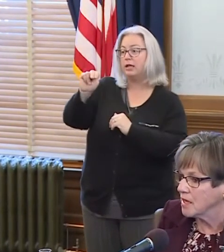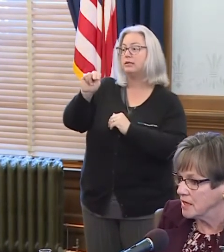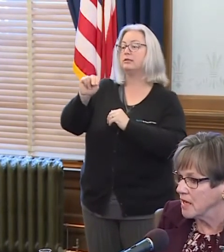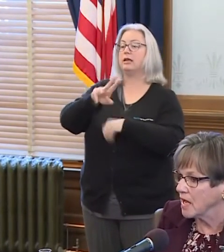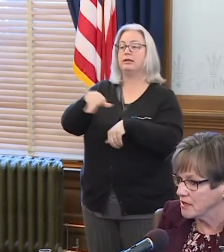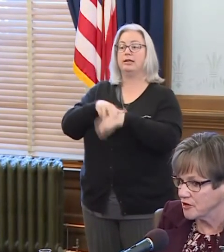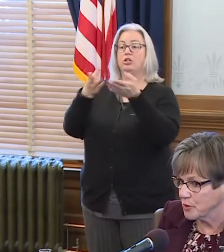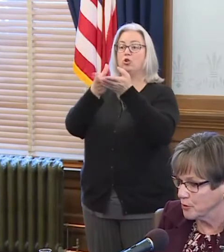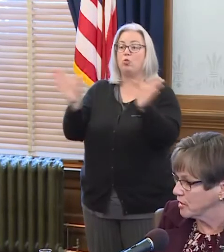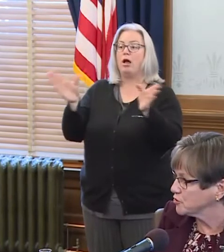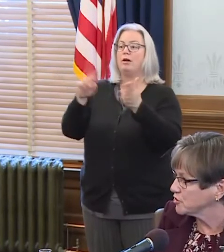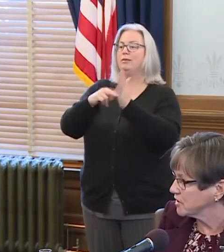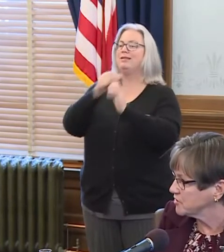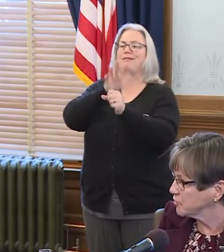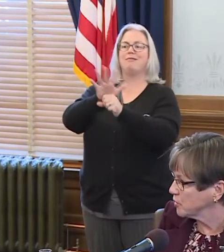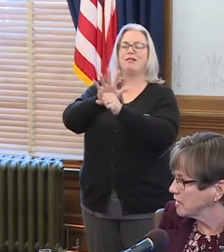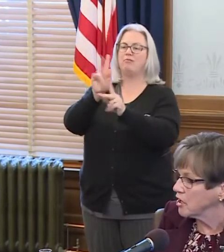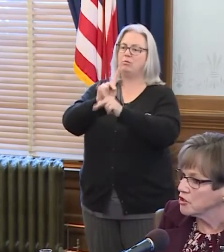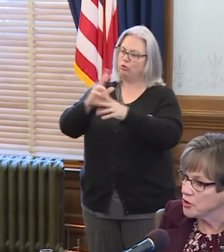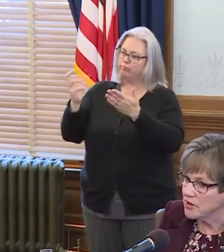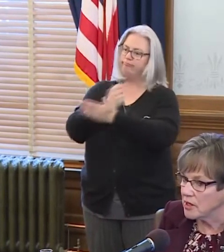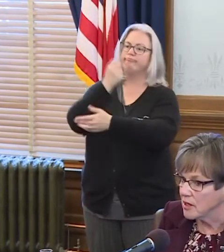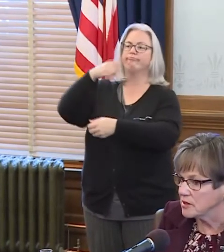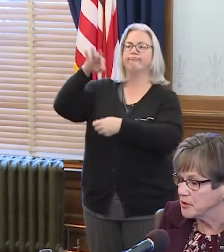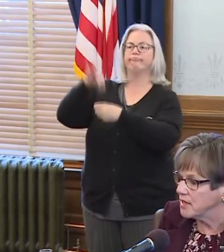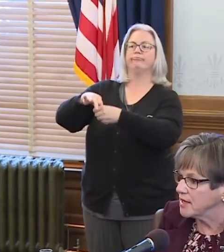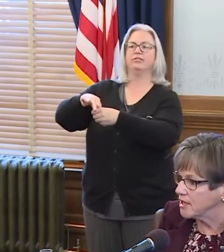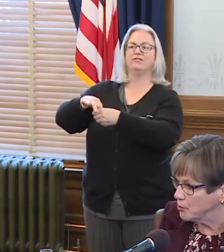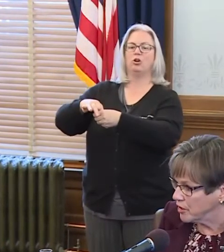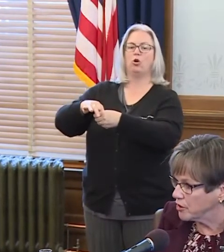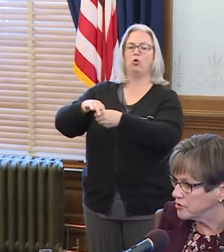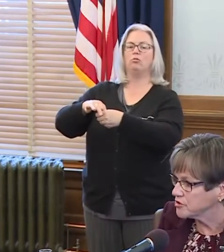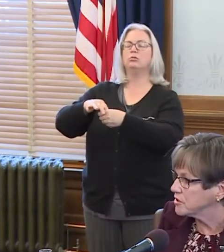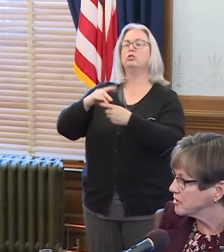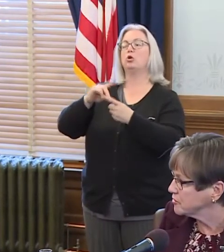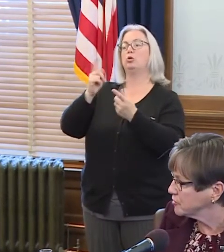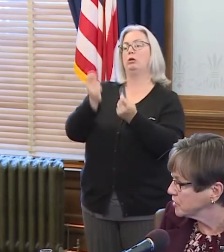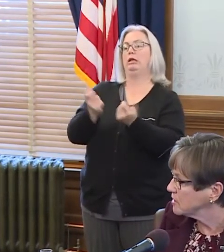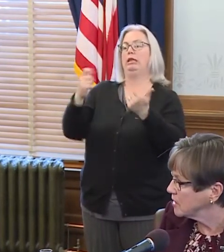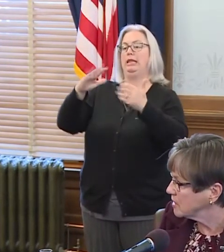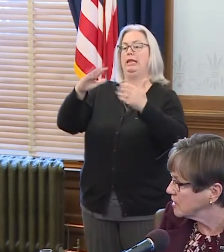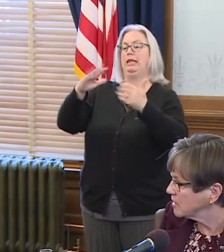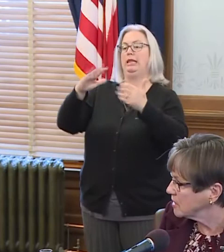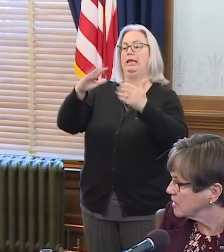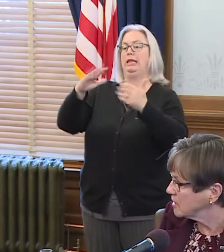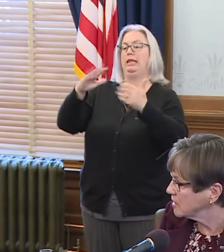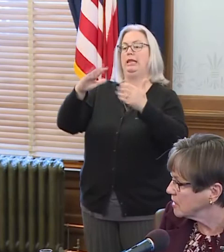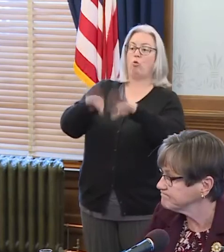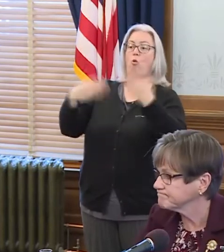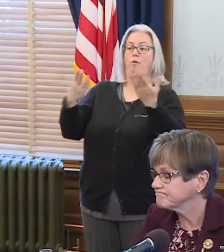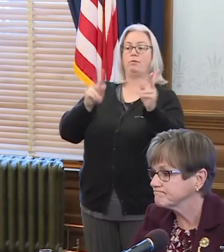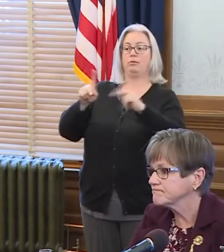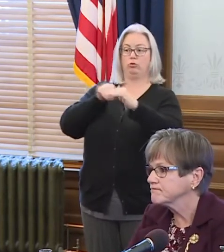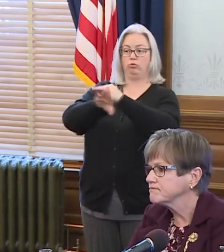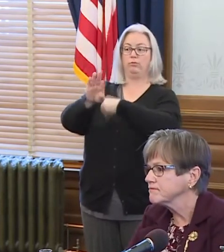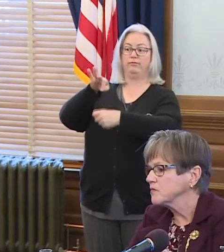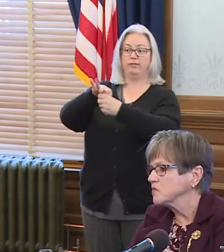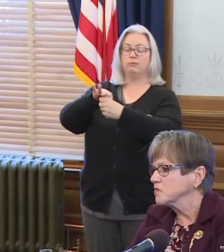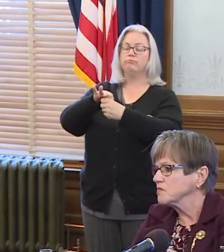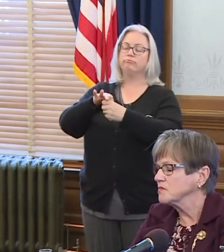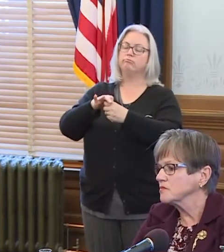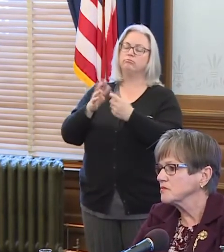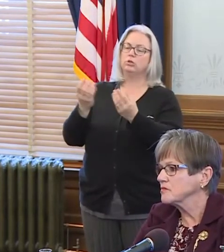that not enough people exercise their right. So I think eliminating any barriers to voting is a good thing. Governor, I